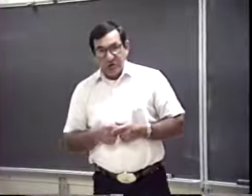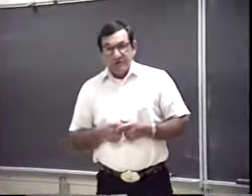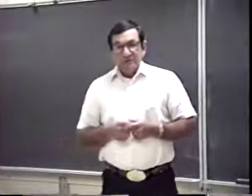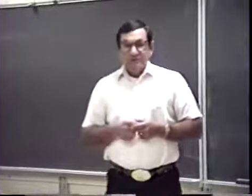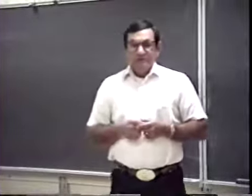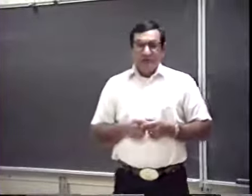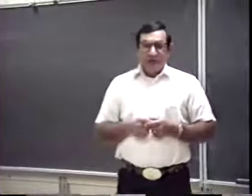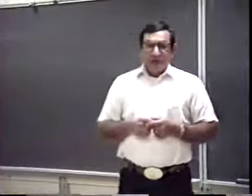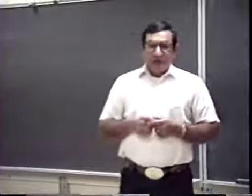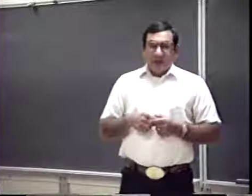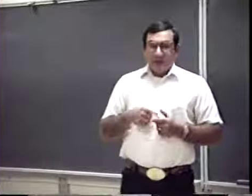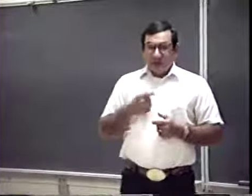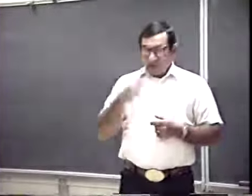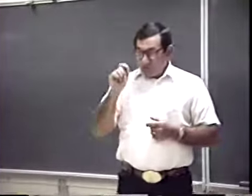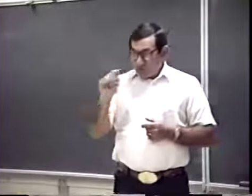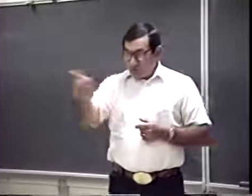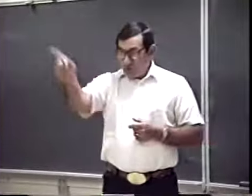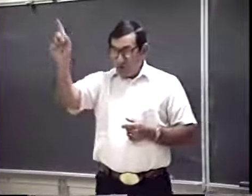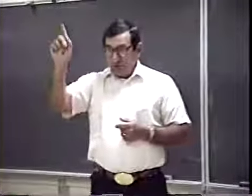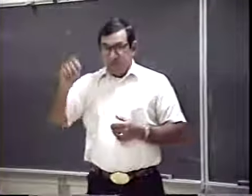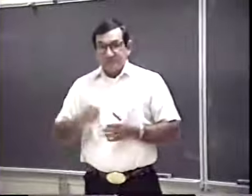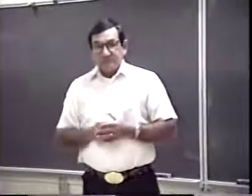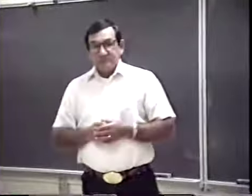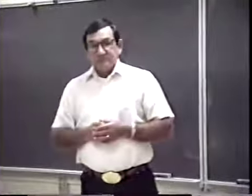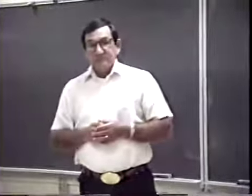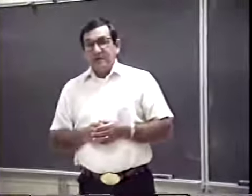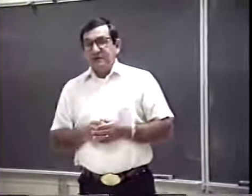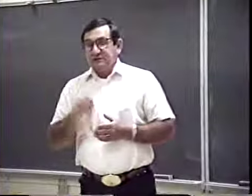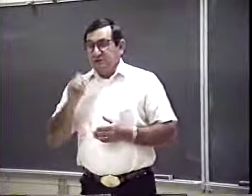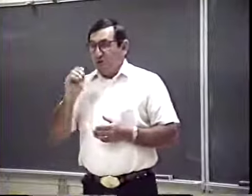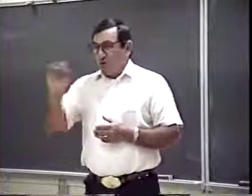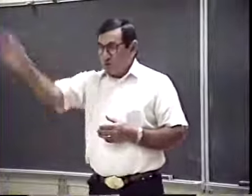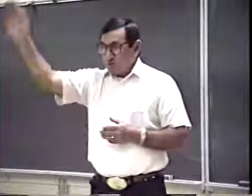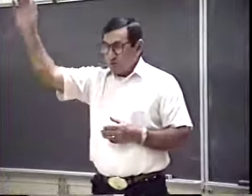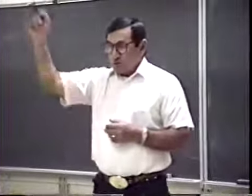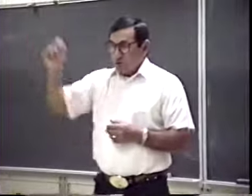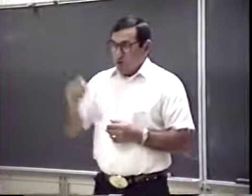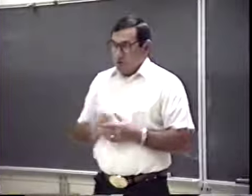warriors. He sent the first warrior. He said, Go